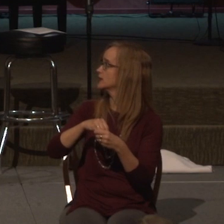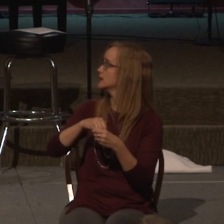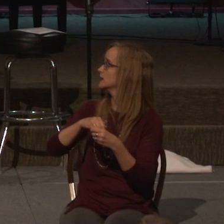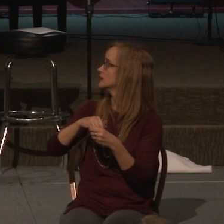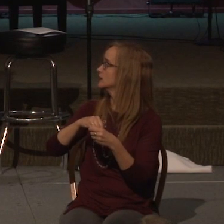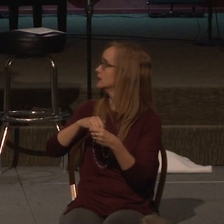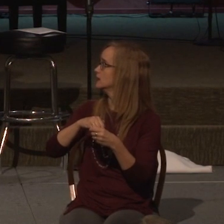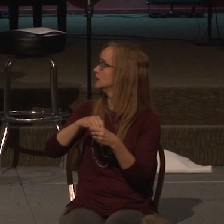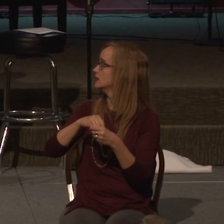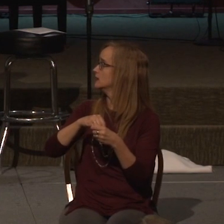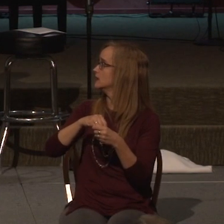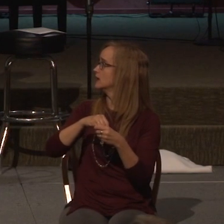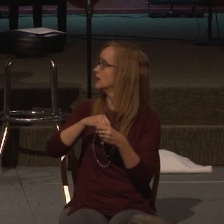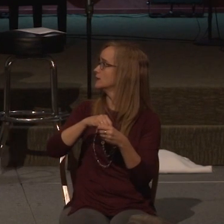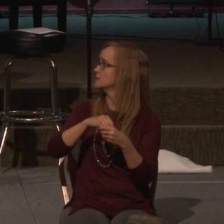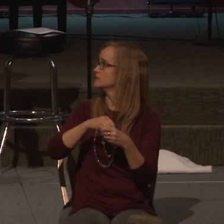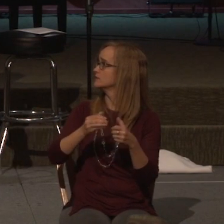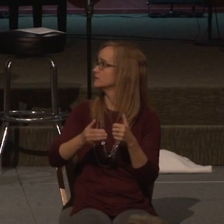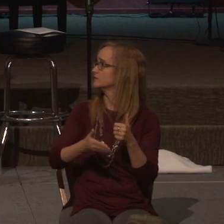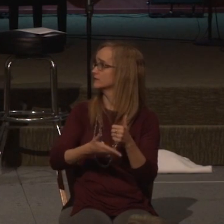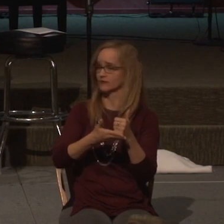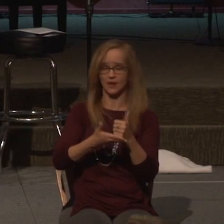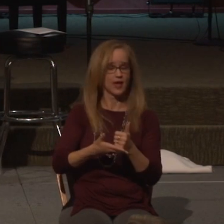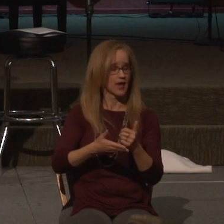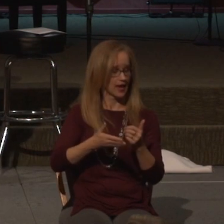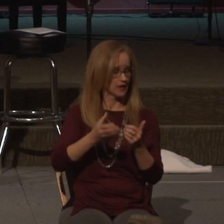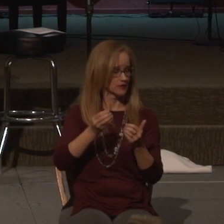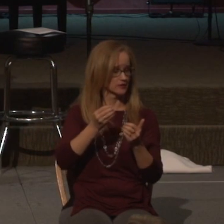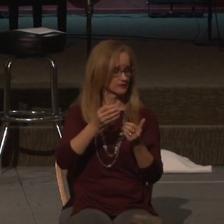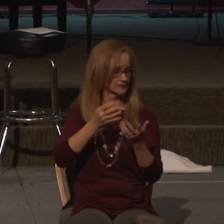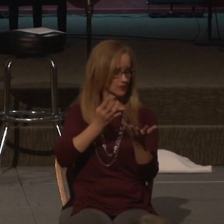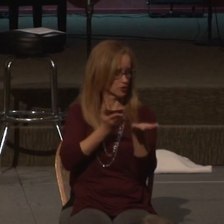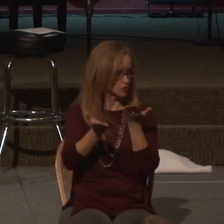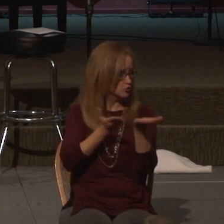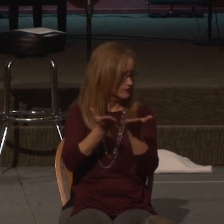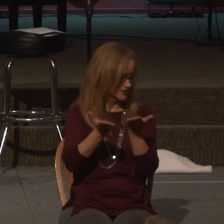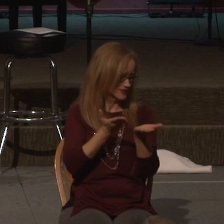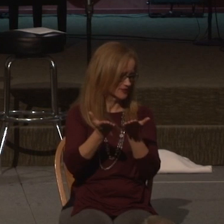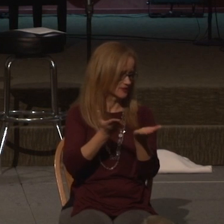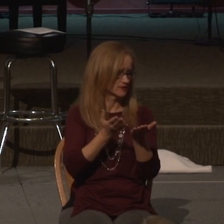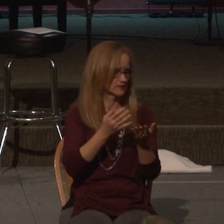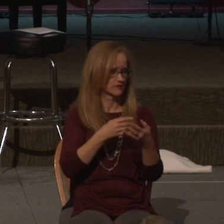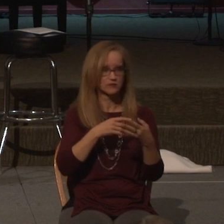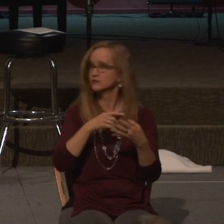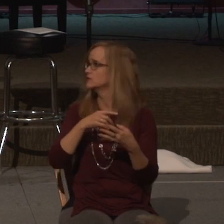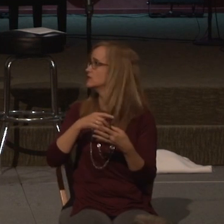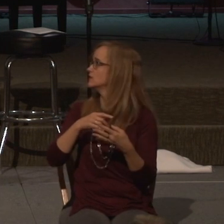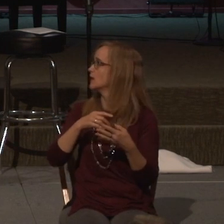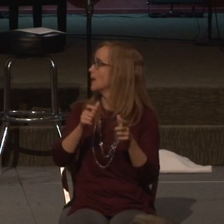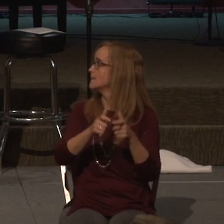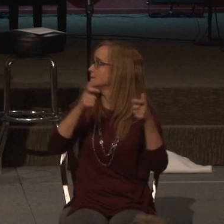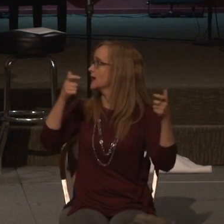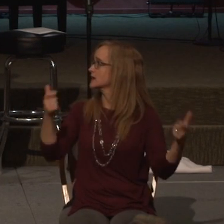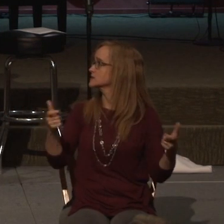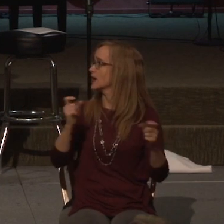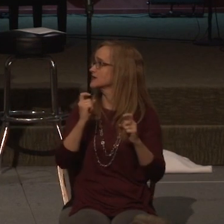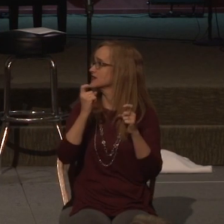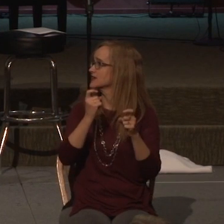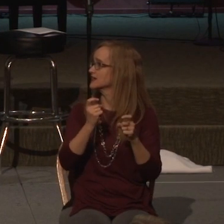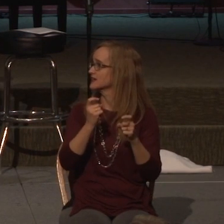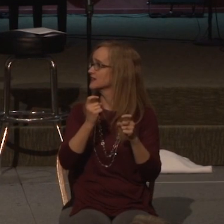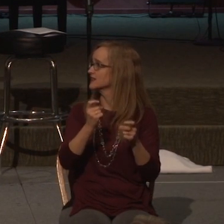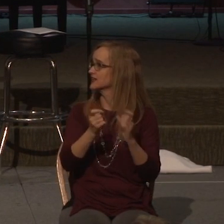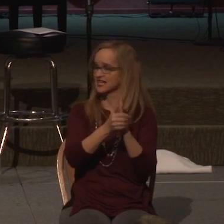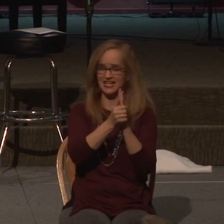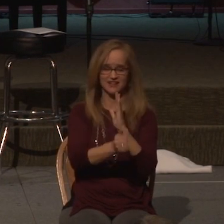Christ and in service. And then our third core value of the worship gathering is maximizing the gifts and abilities of the